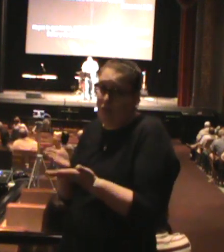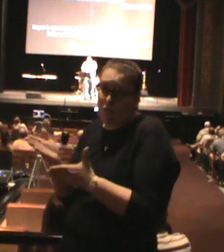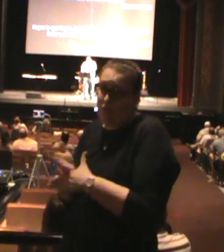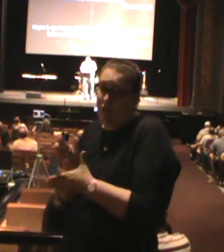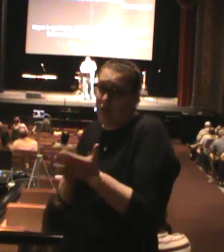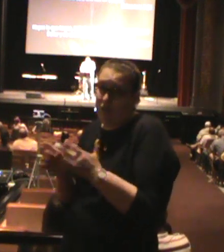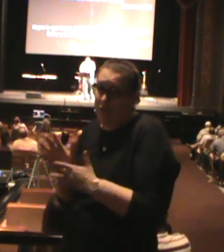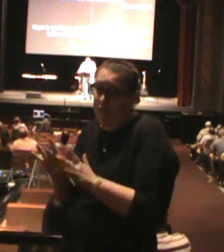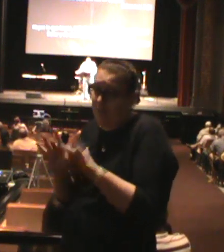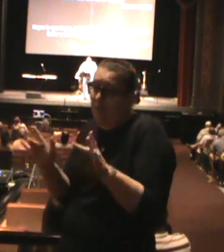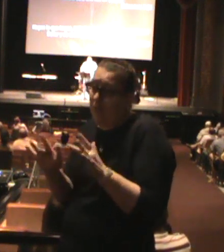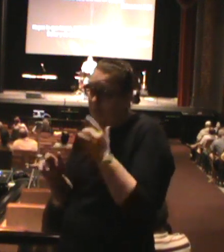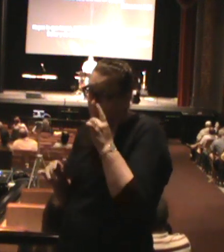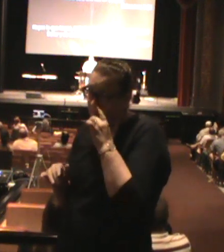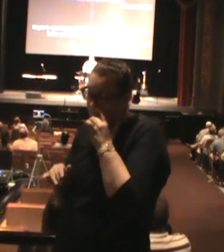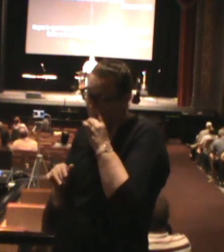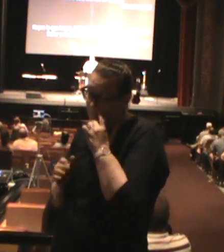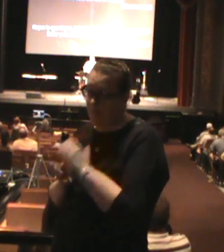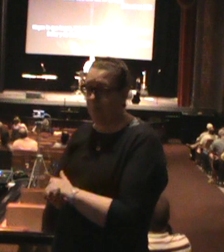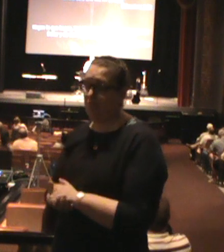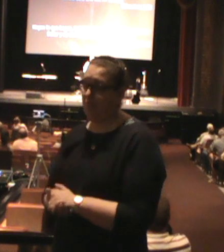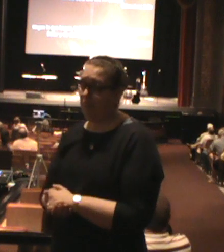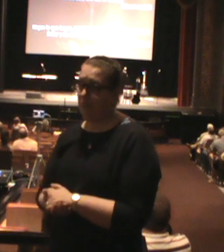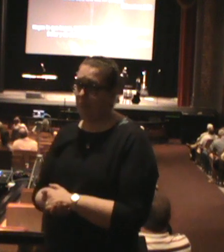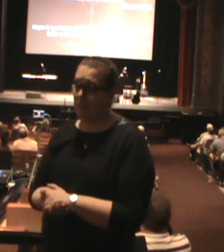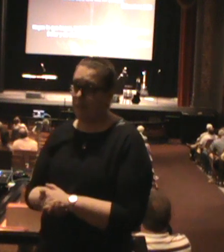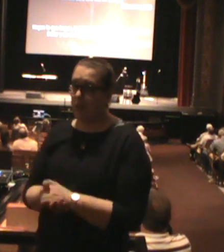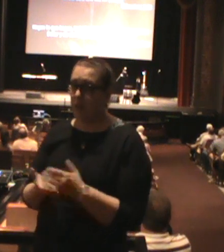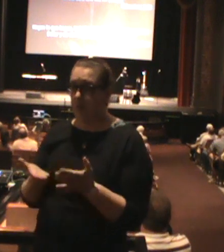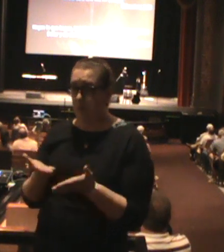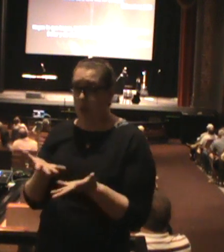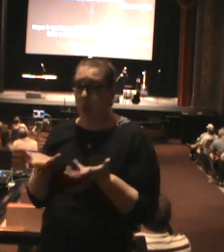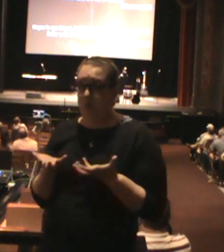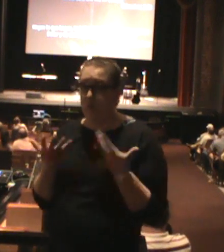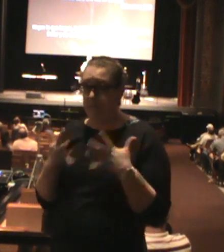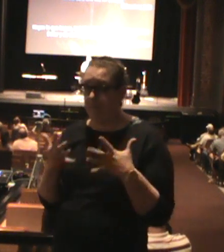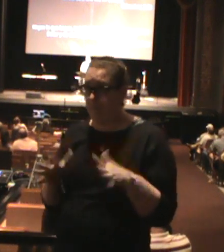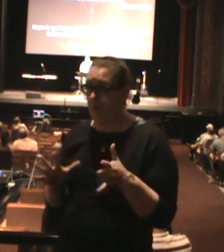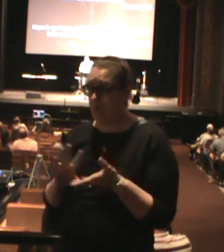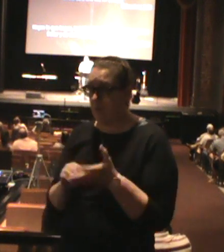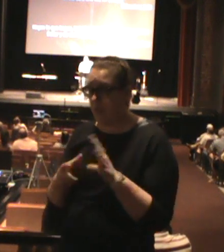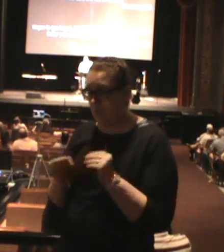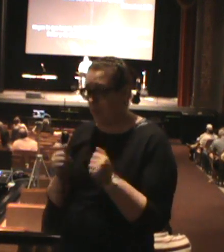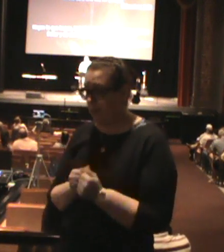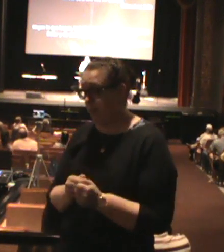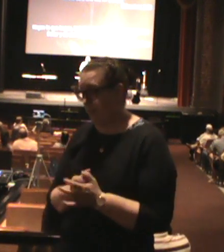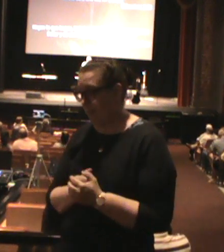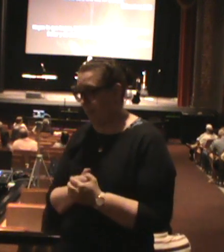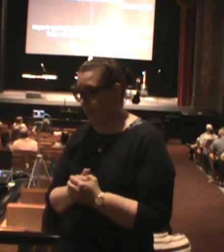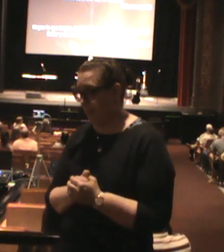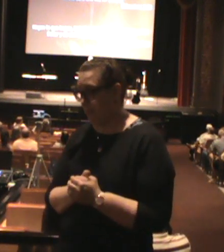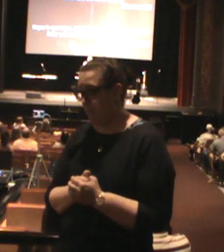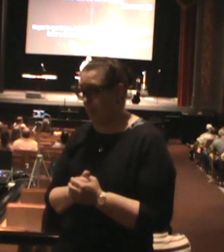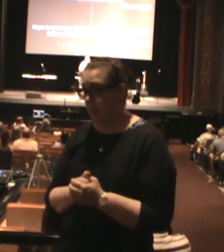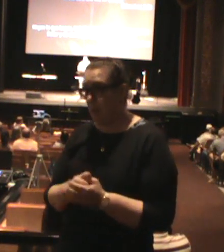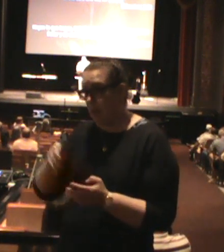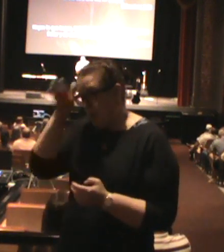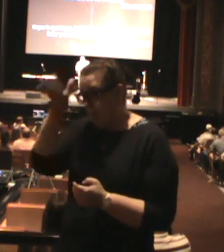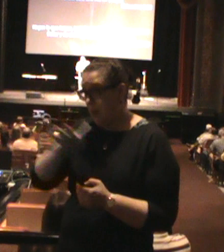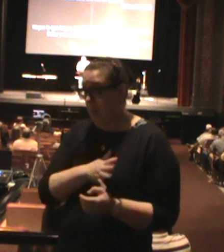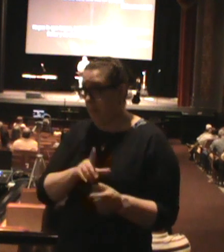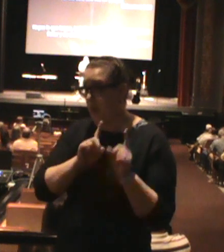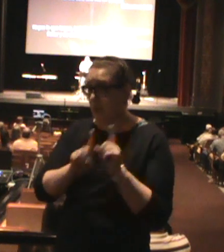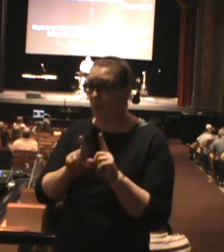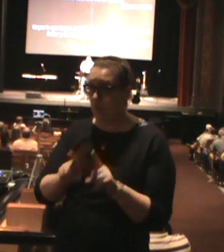trust in God and not in man, and it changes everything. So I want to close with a story and then a testimony. This man went to a